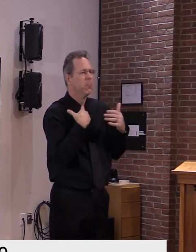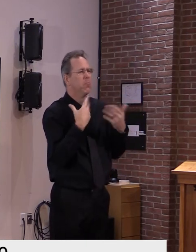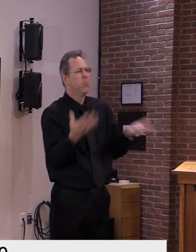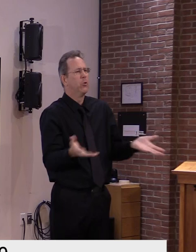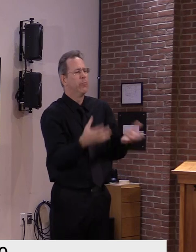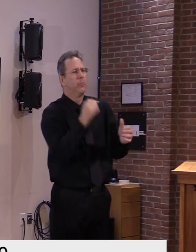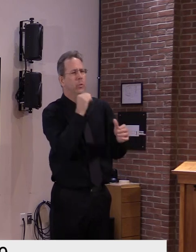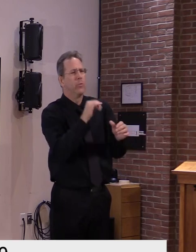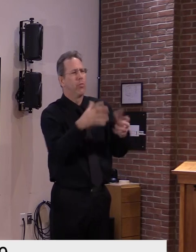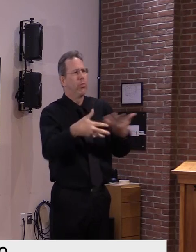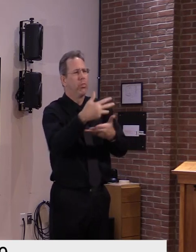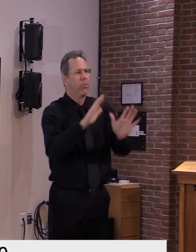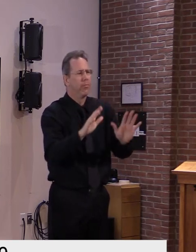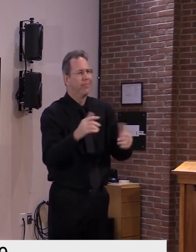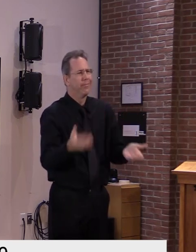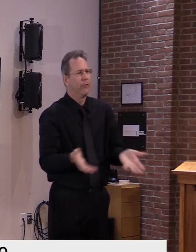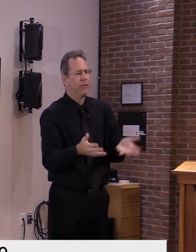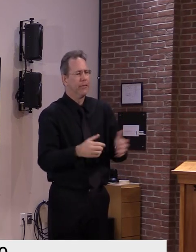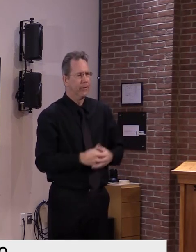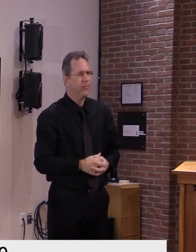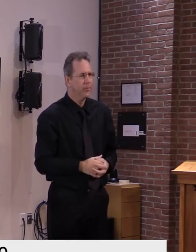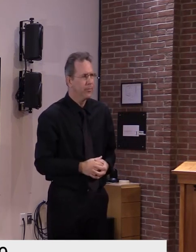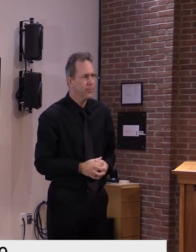All right, thank you.